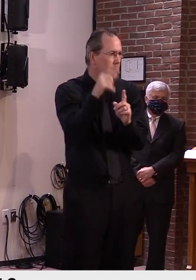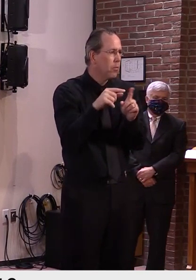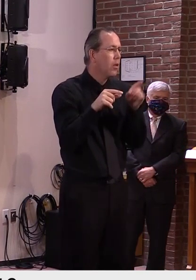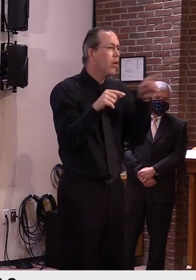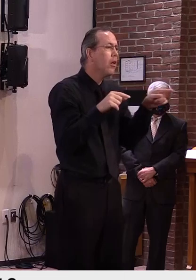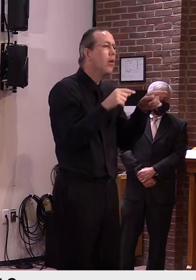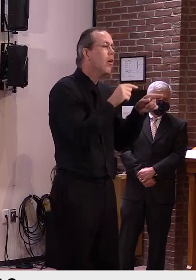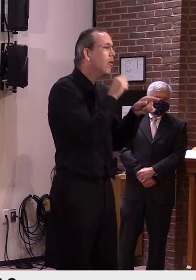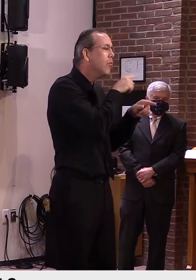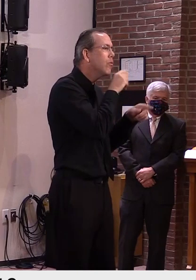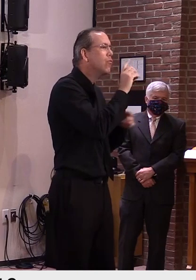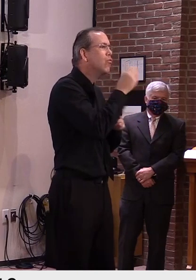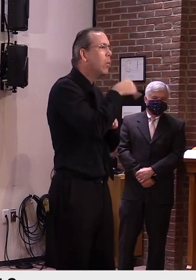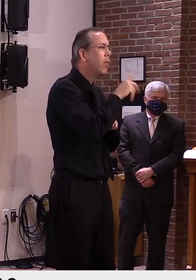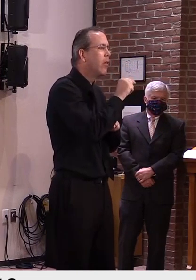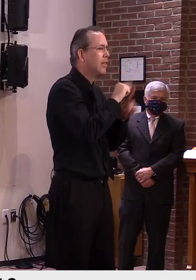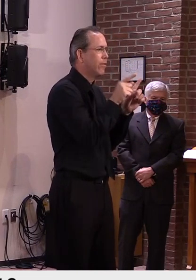Stuart?